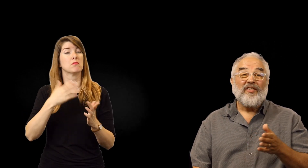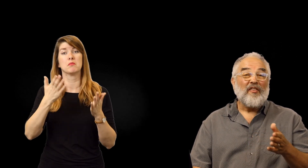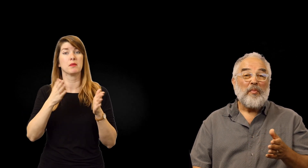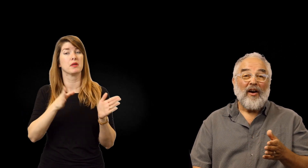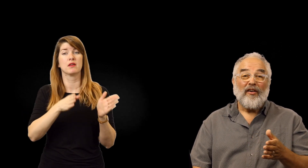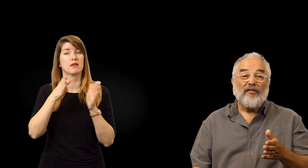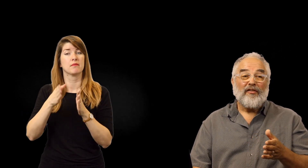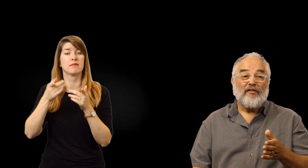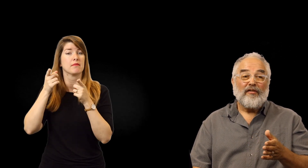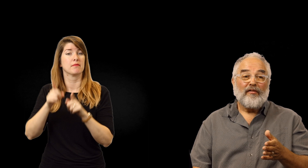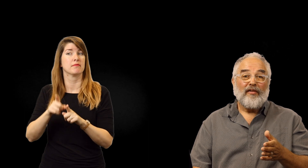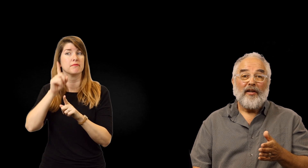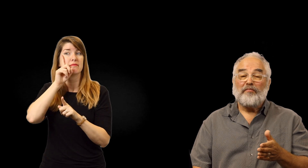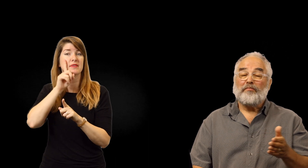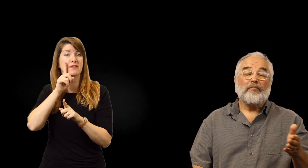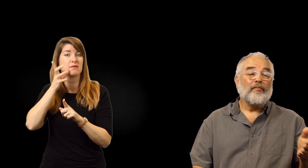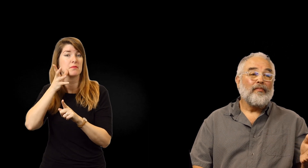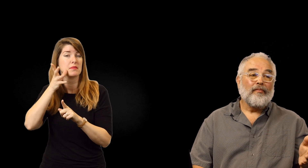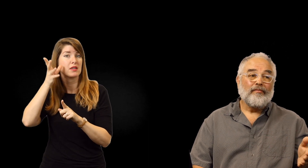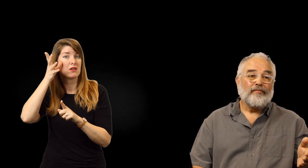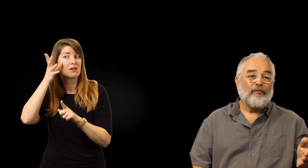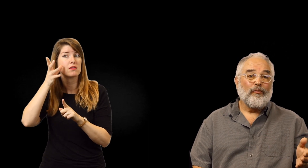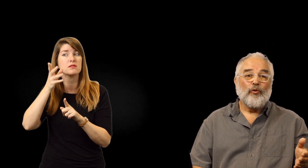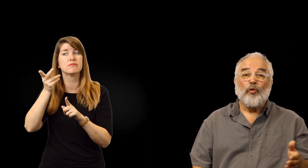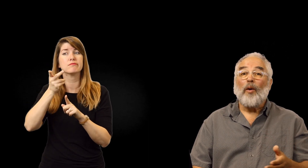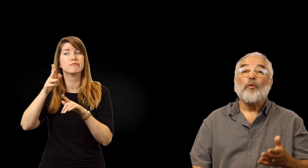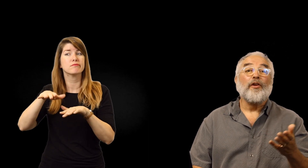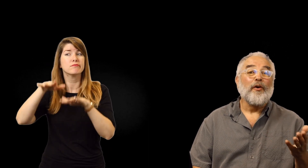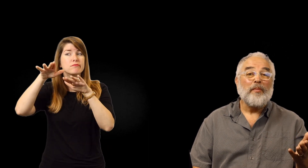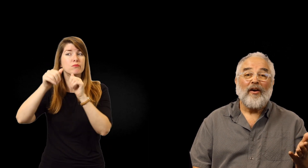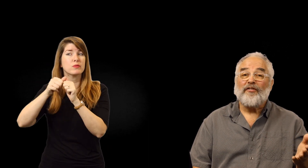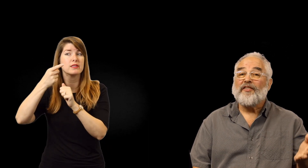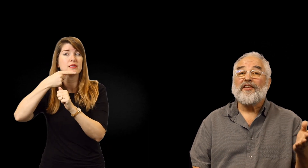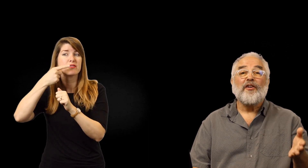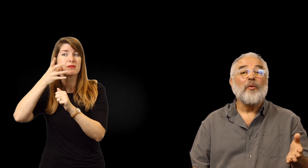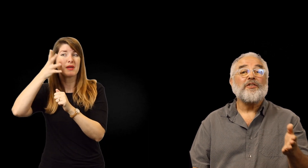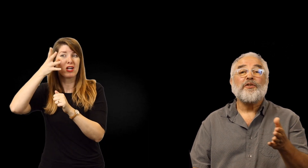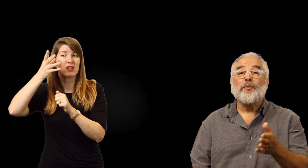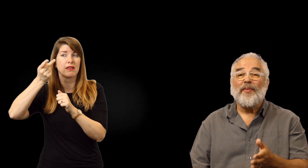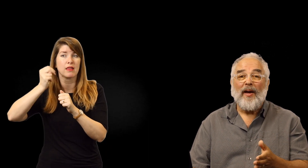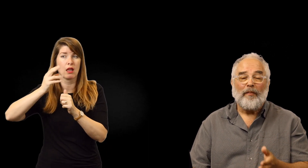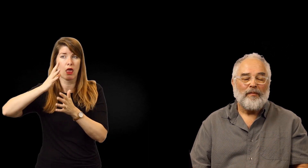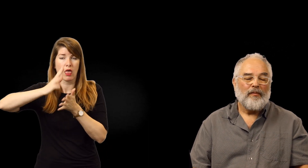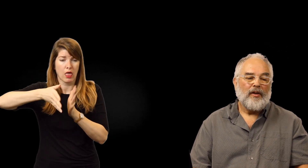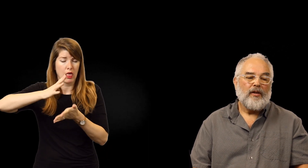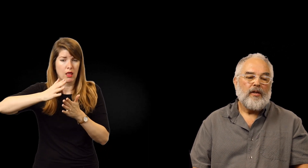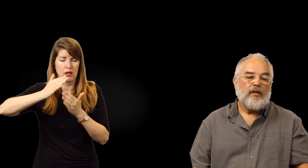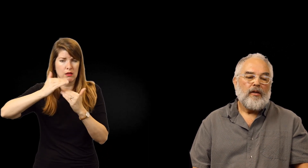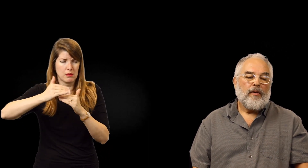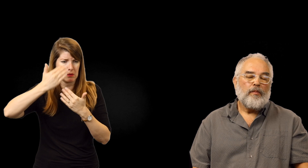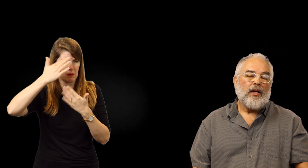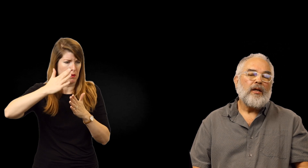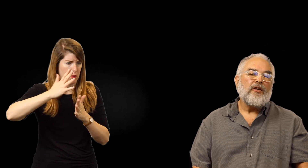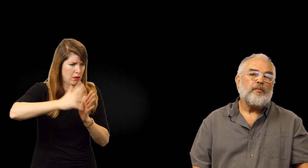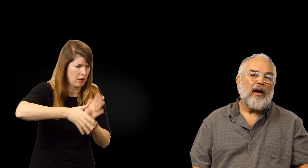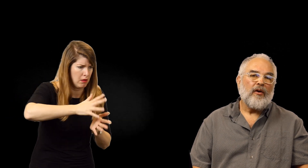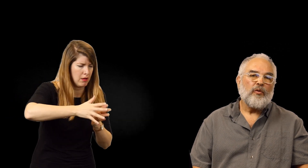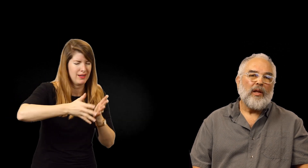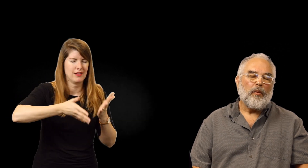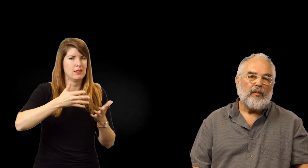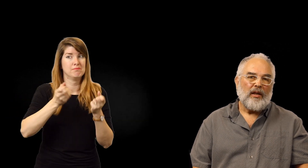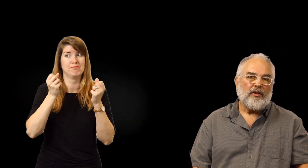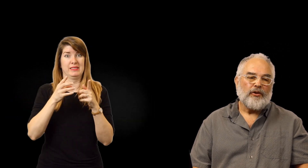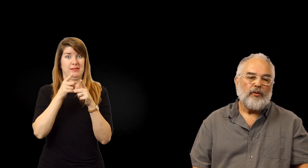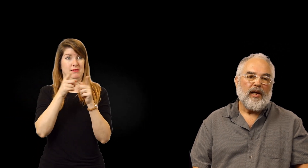or have deaf parents that grew up with hearing parents that didn't know what to do with them, many of these